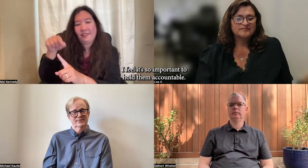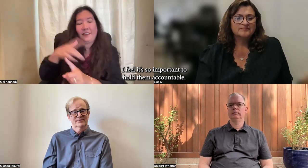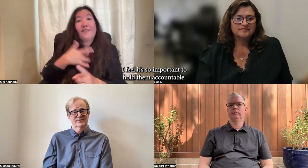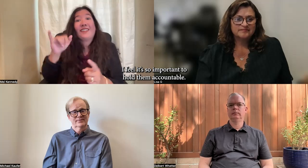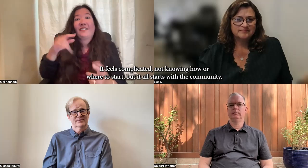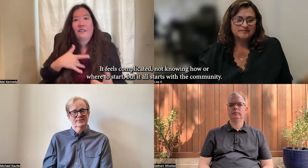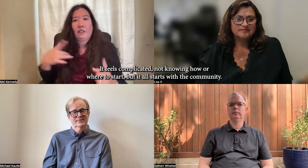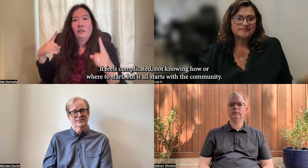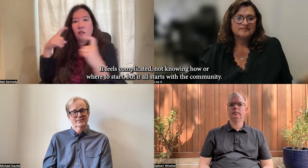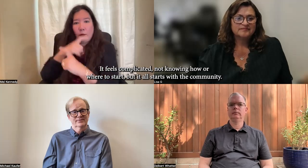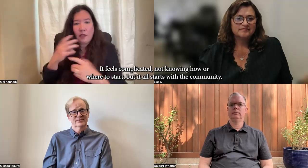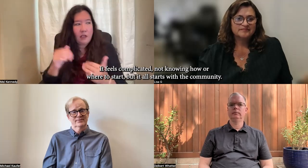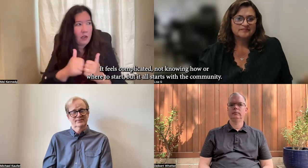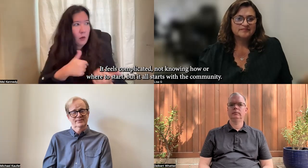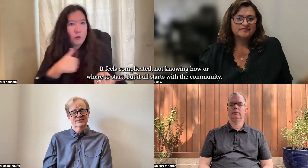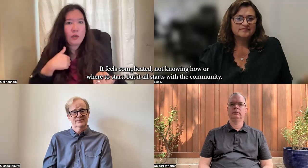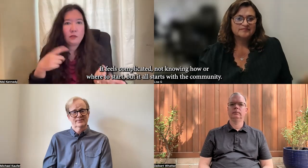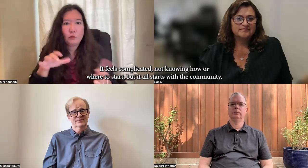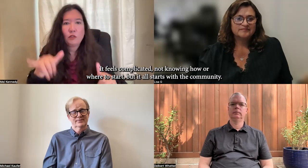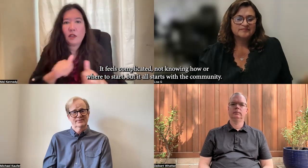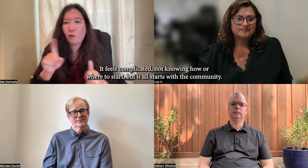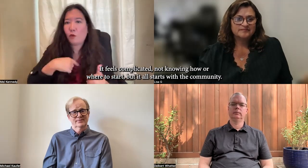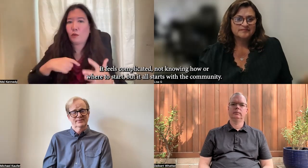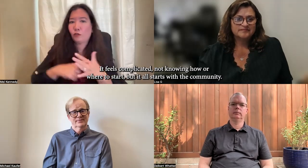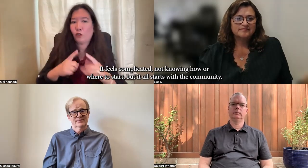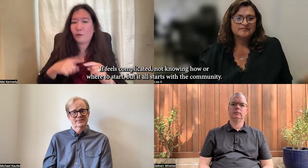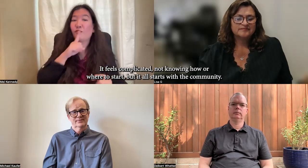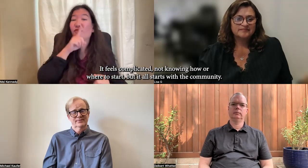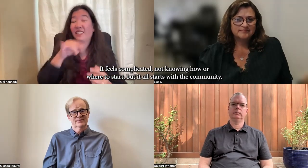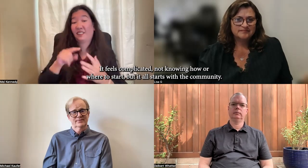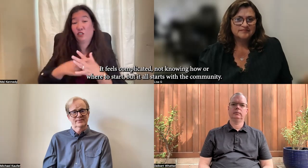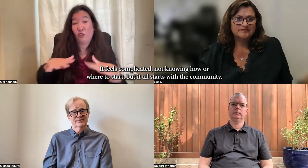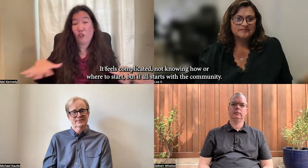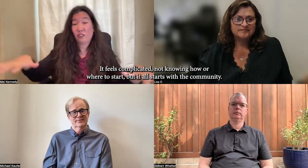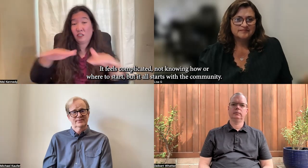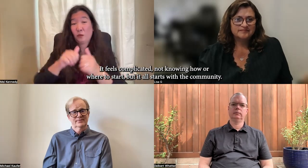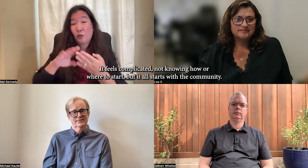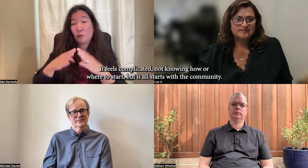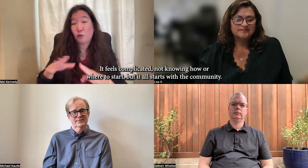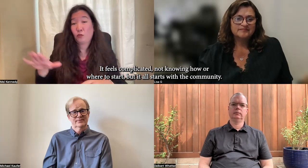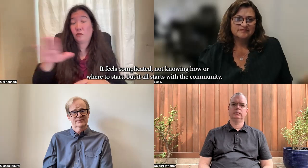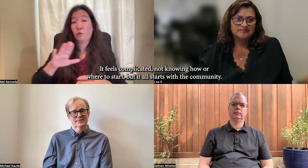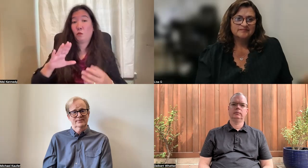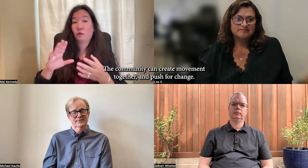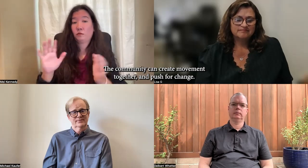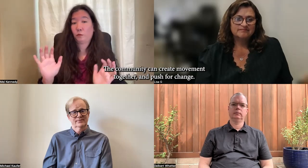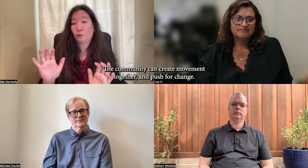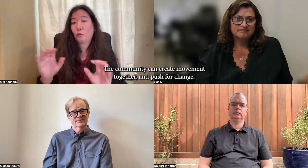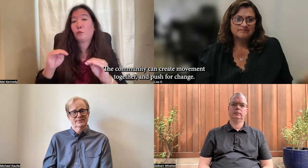them accountable. It feels complicated, not knowing how or where to start, but it all starts with the community. The community